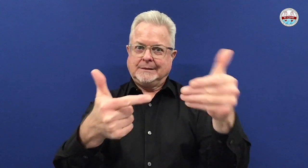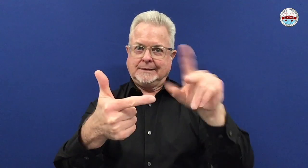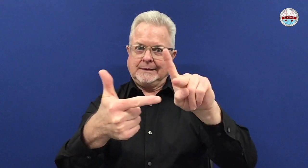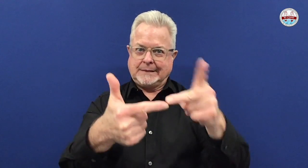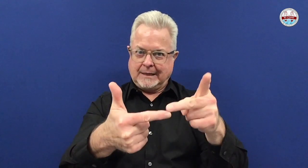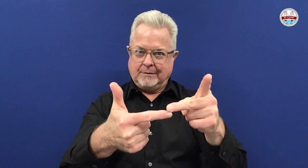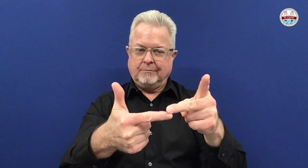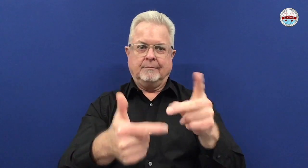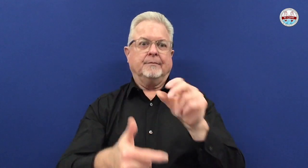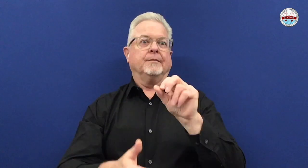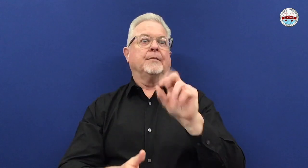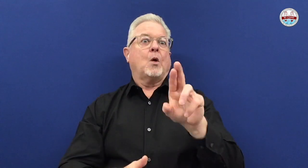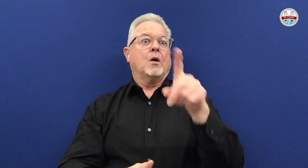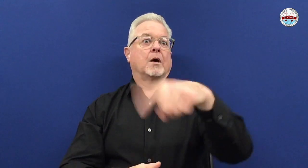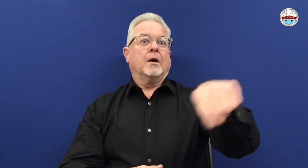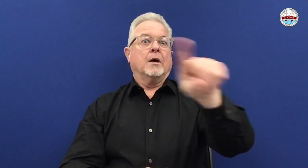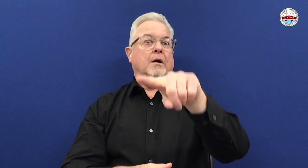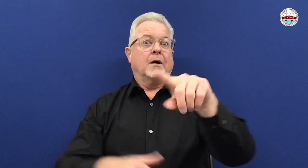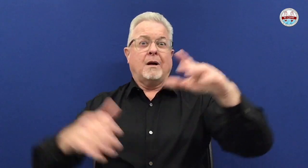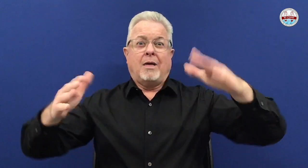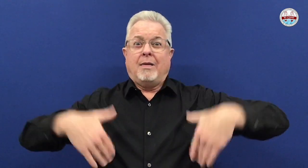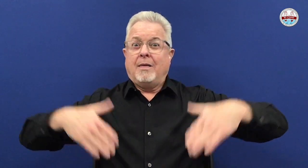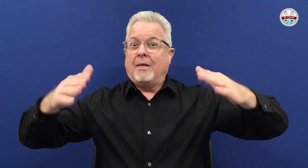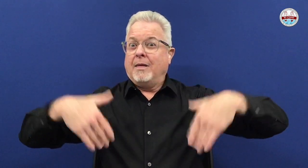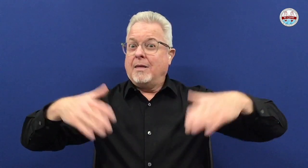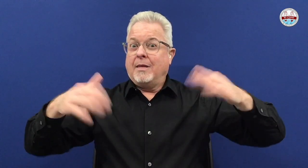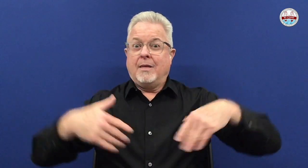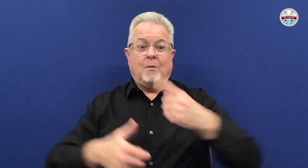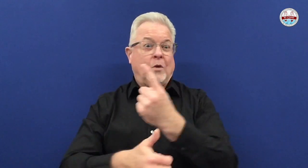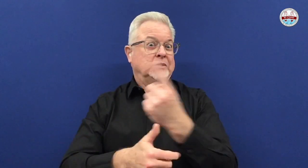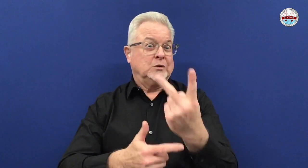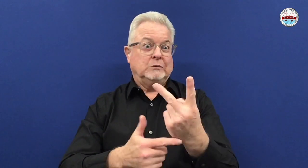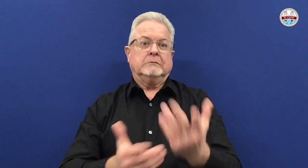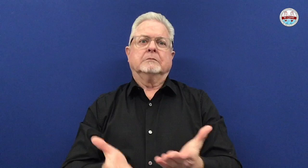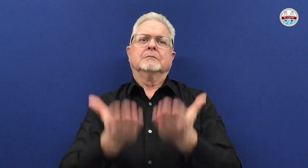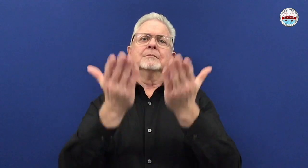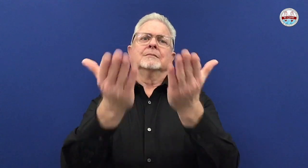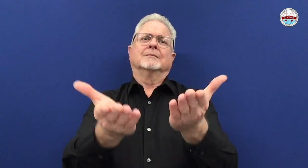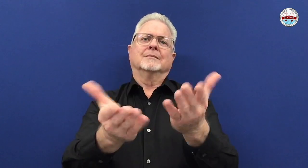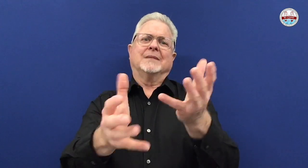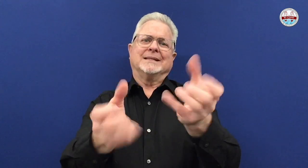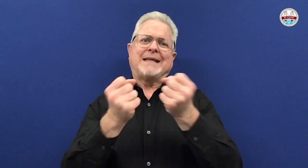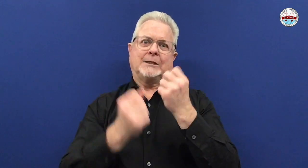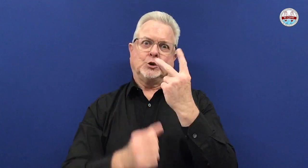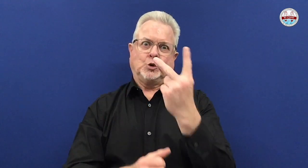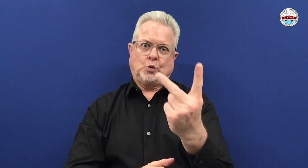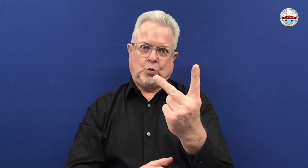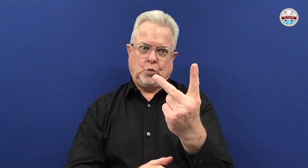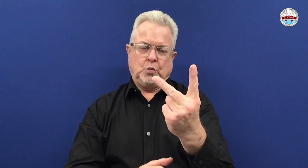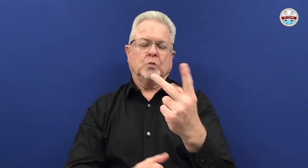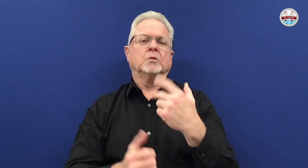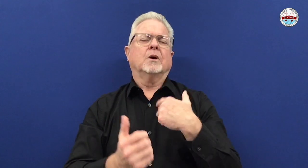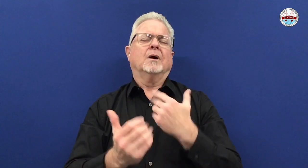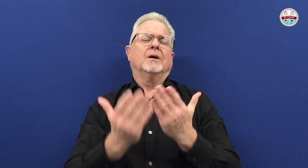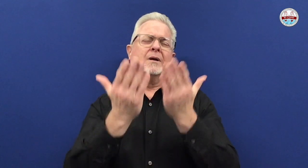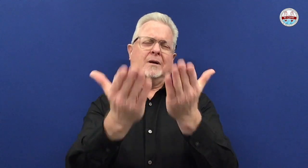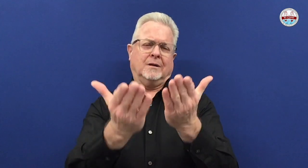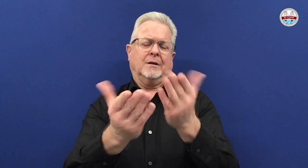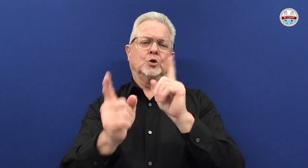even if you got one last fall, you need a second one. Now, if you haven't had either, please